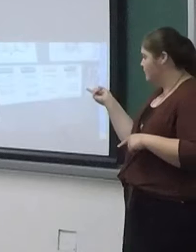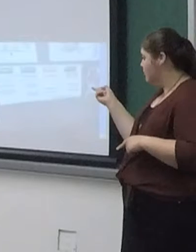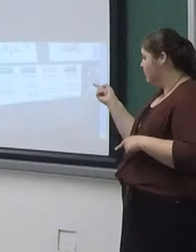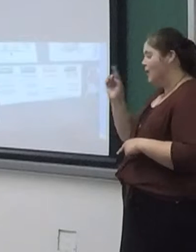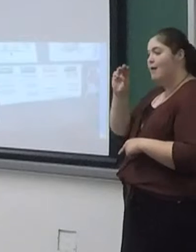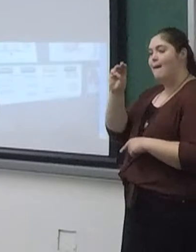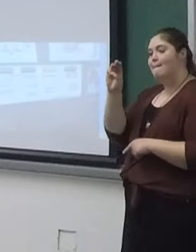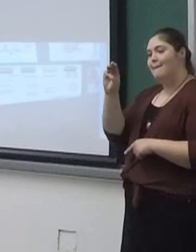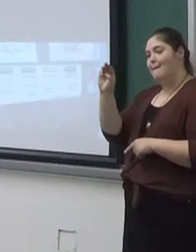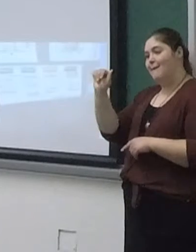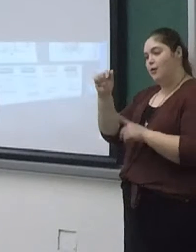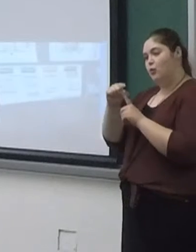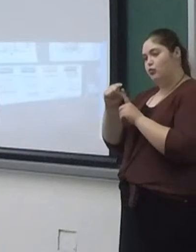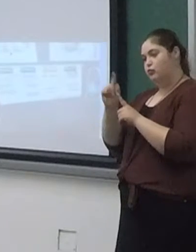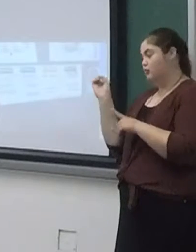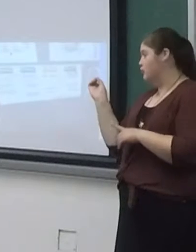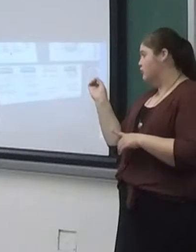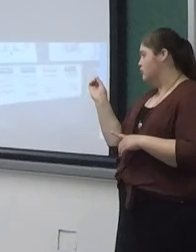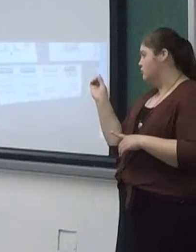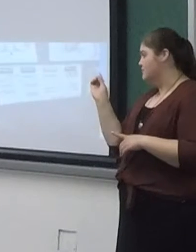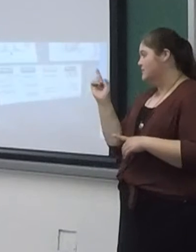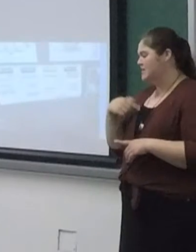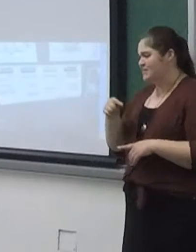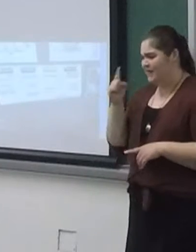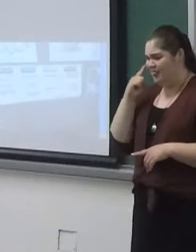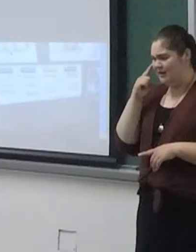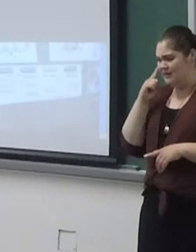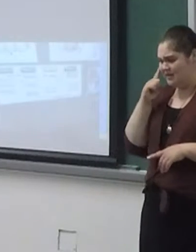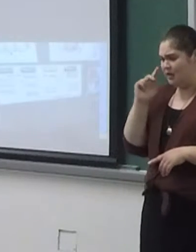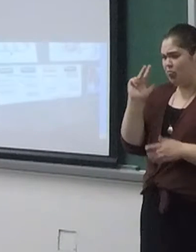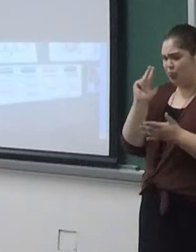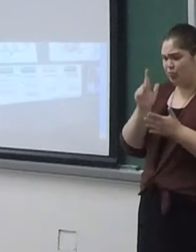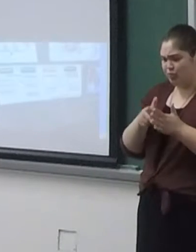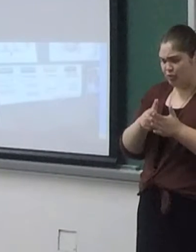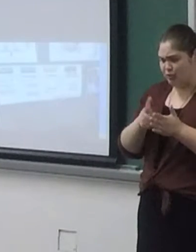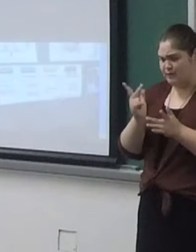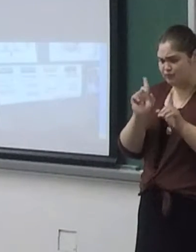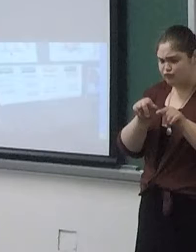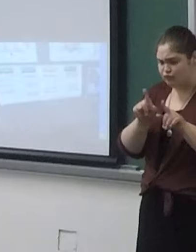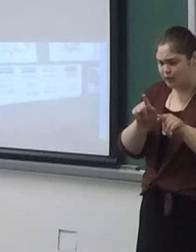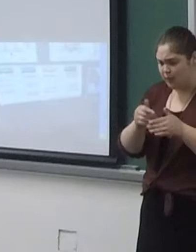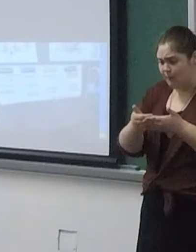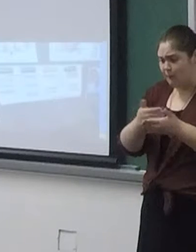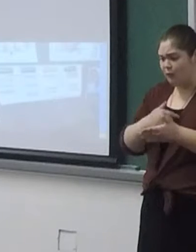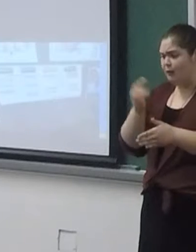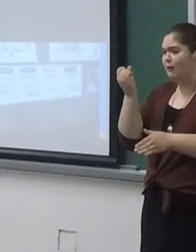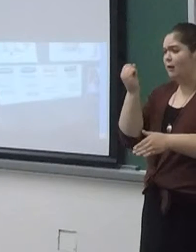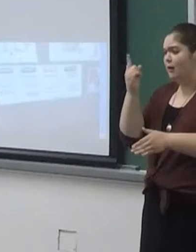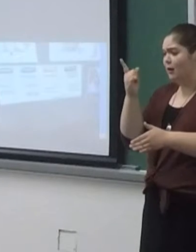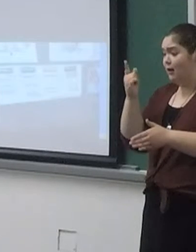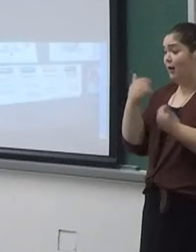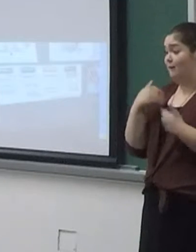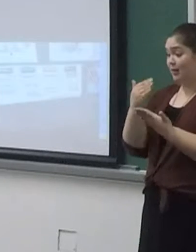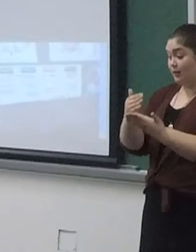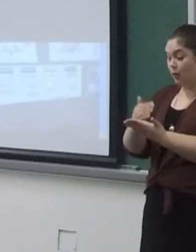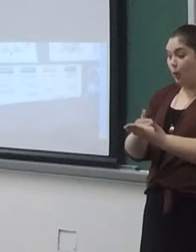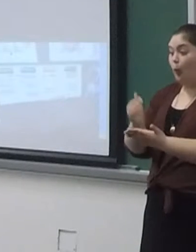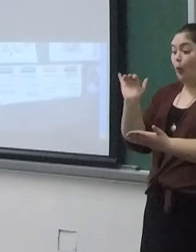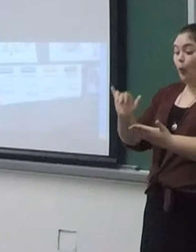MMA terms, and it took me about 3 times that I was continuing to go to the MMA class before I realized such a list